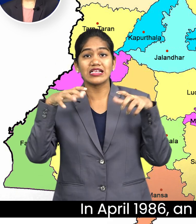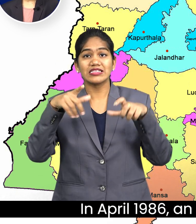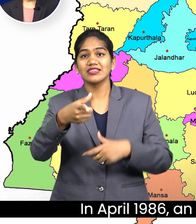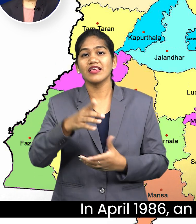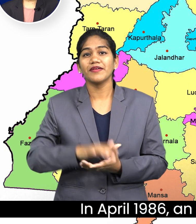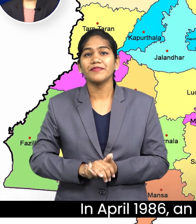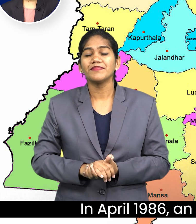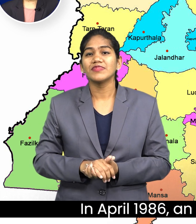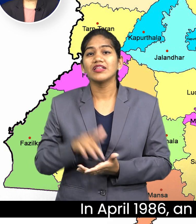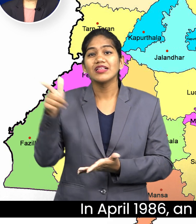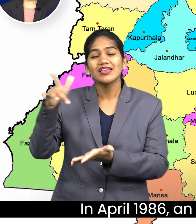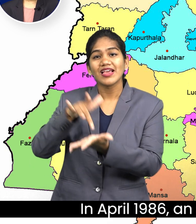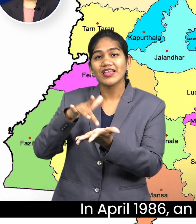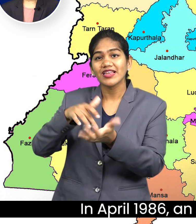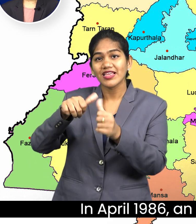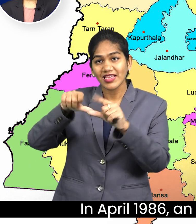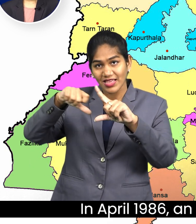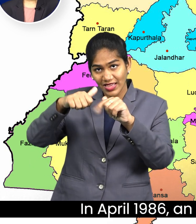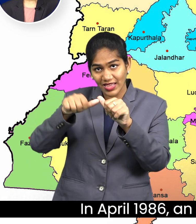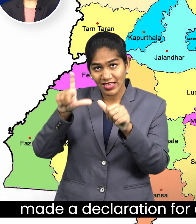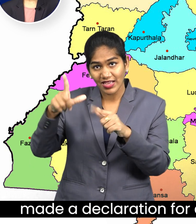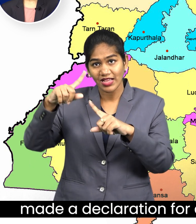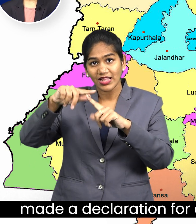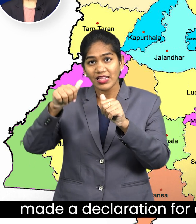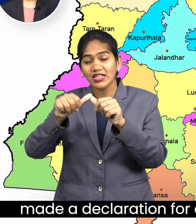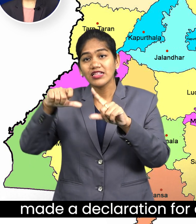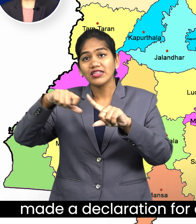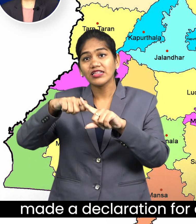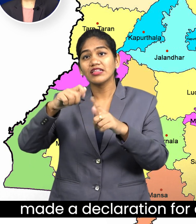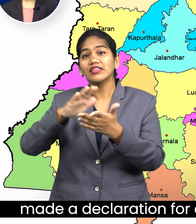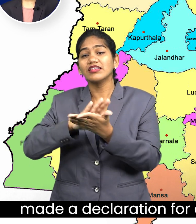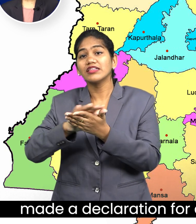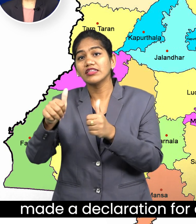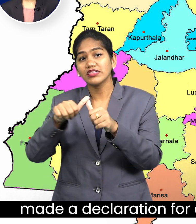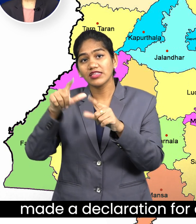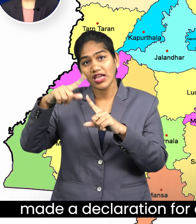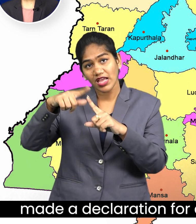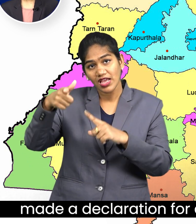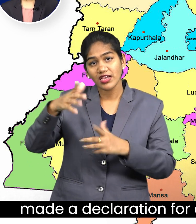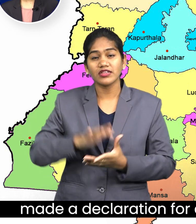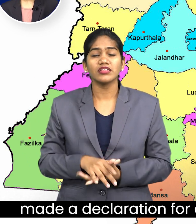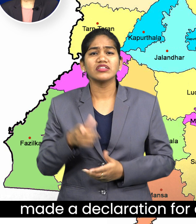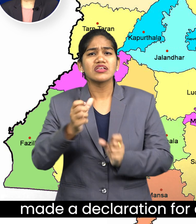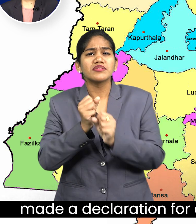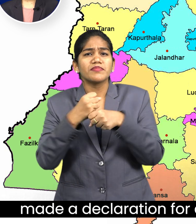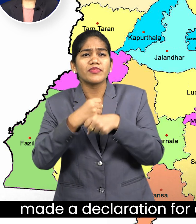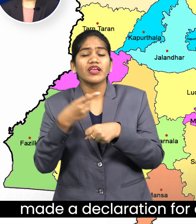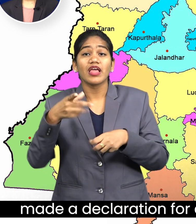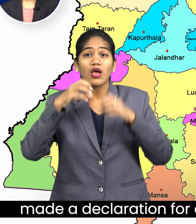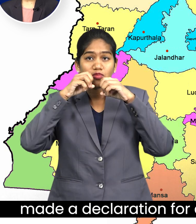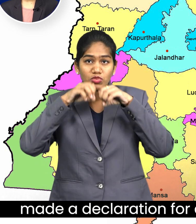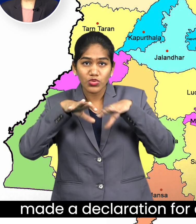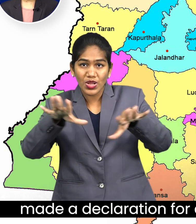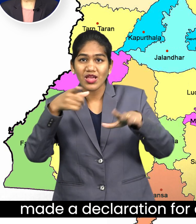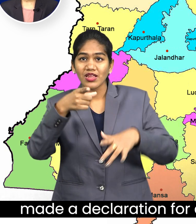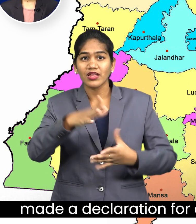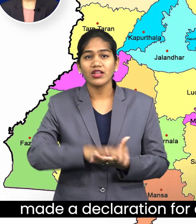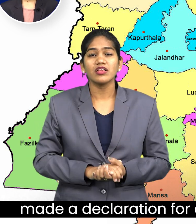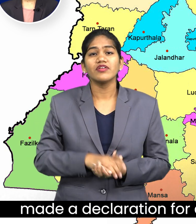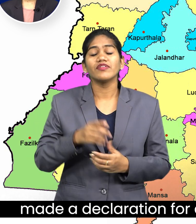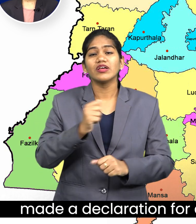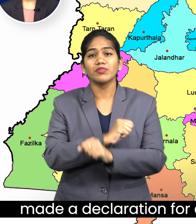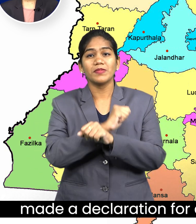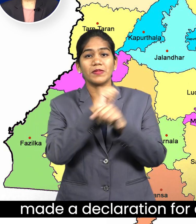Takt made the declaration for an independent state of Kalistan.